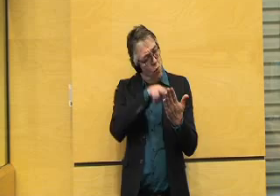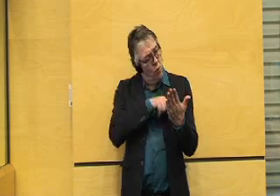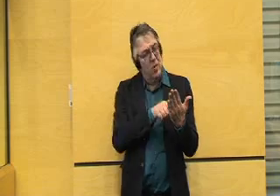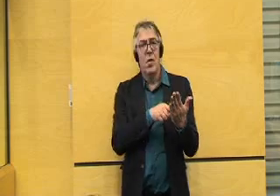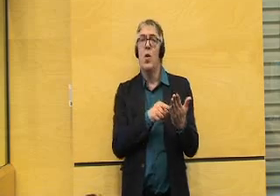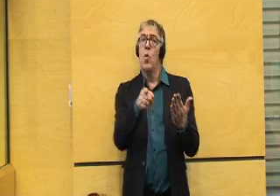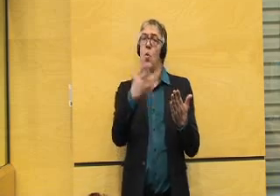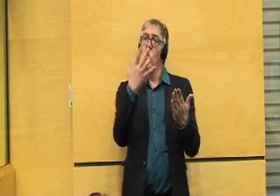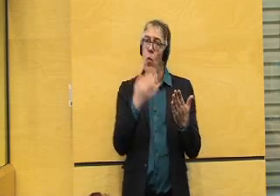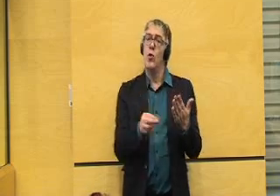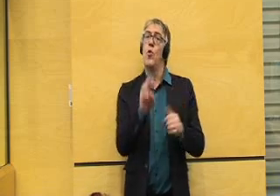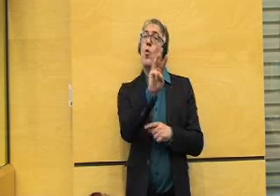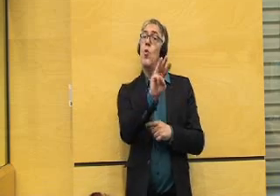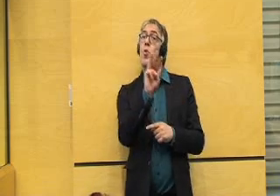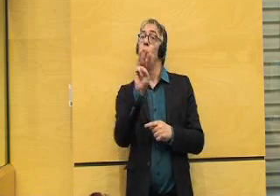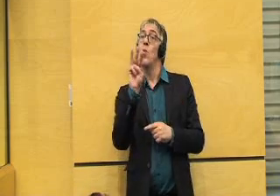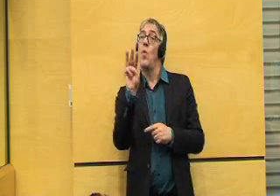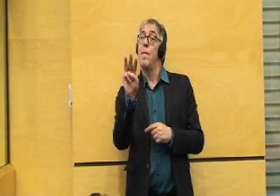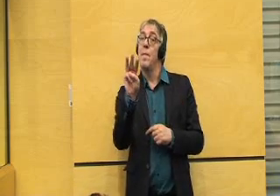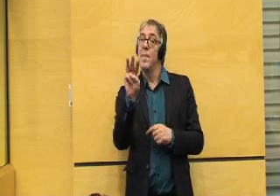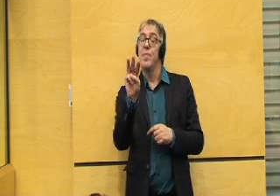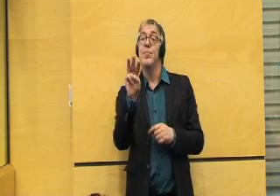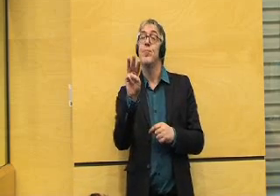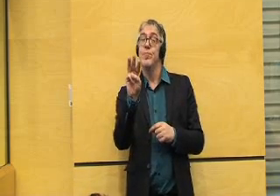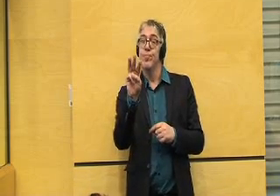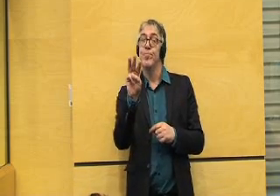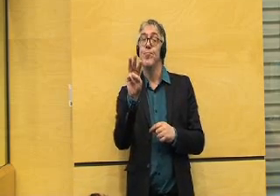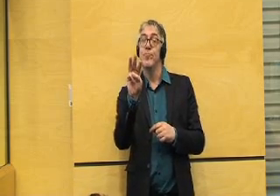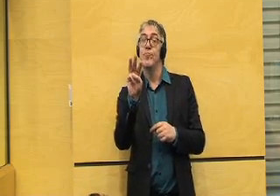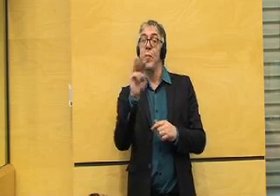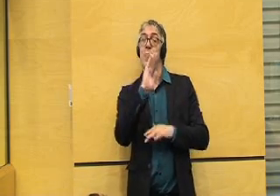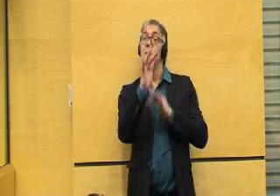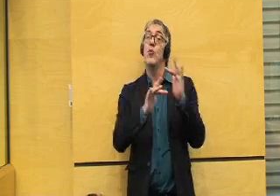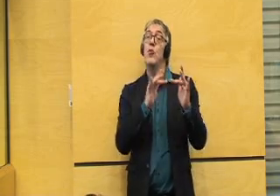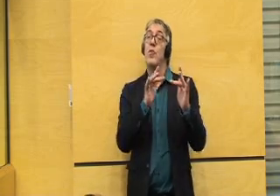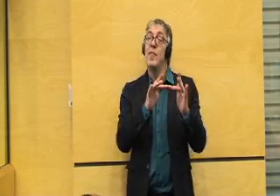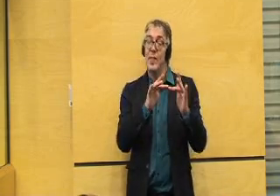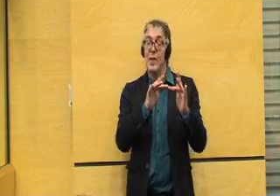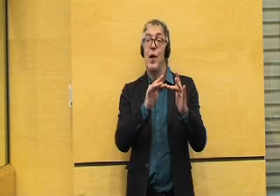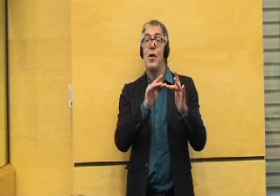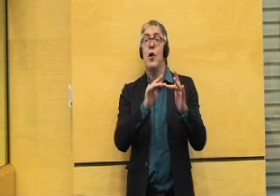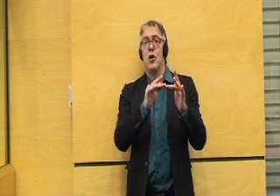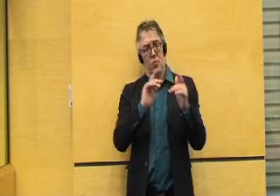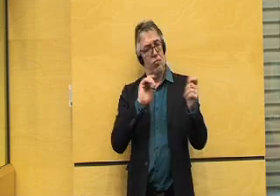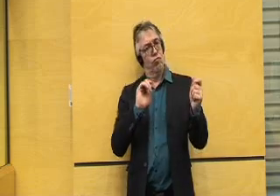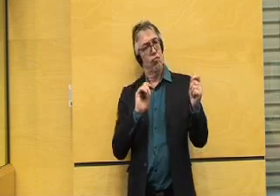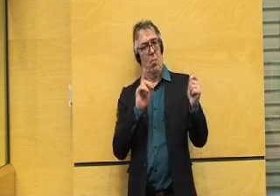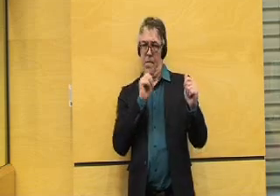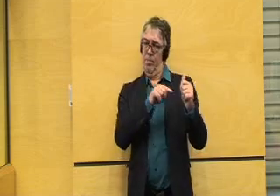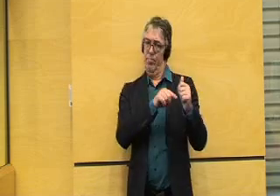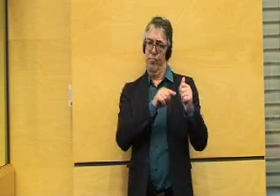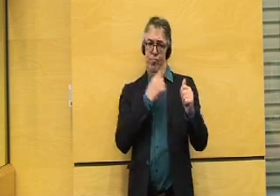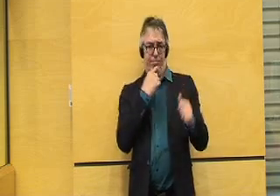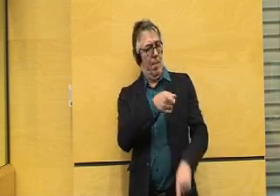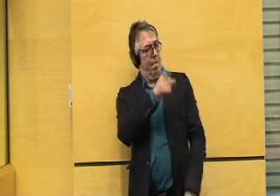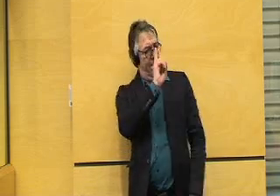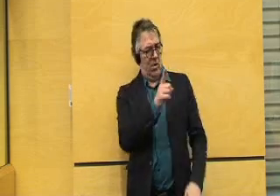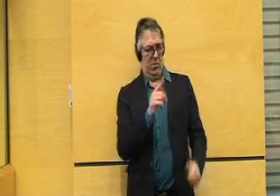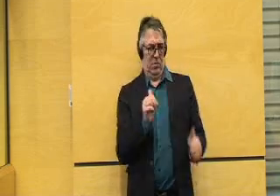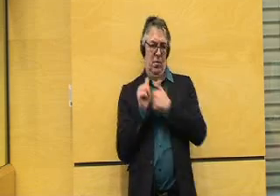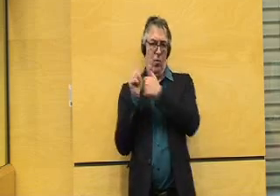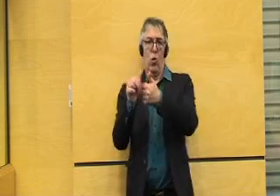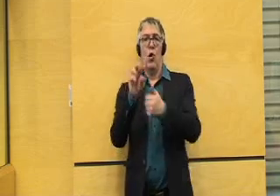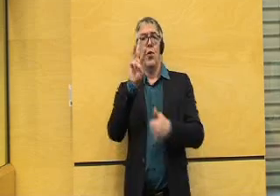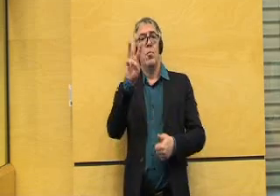accessibility of websites for persons with visual impairment under W3C standard. That was hosted